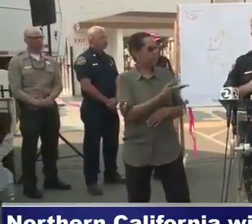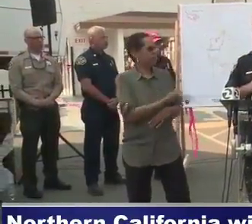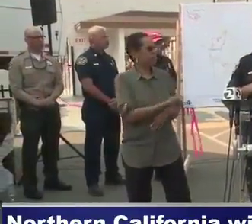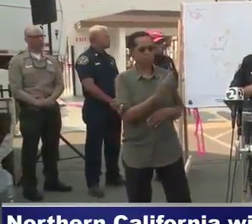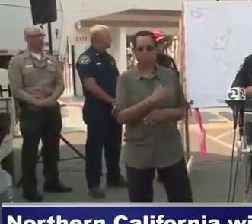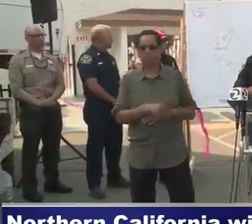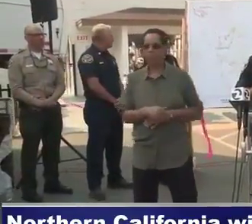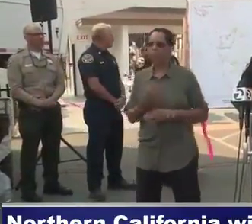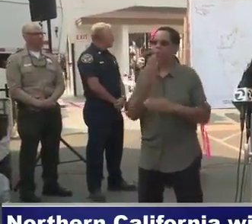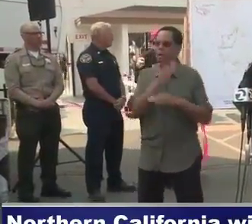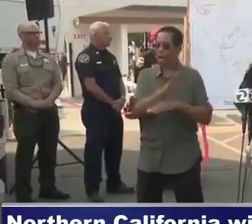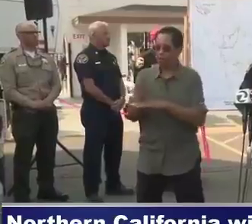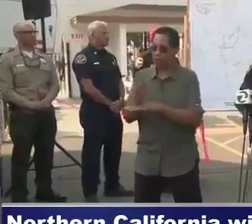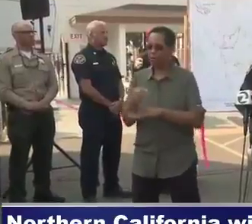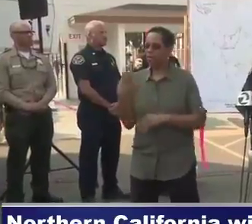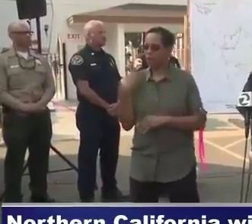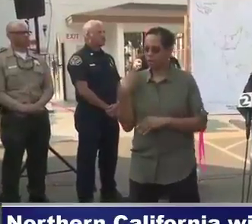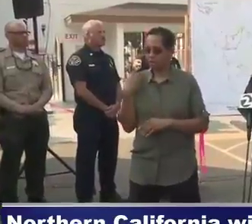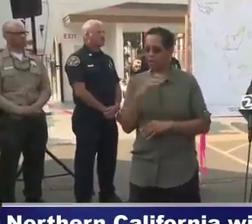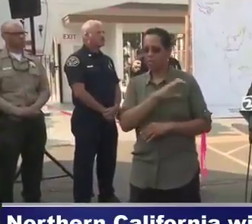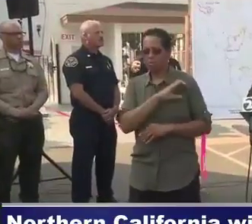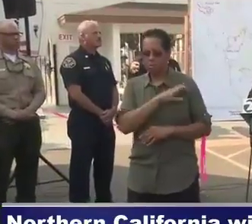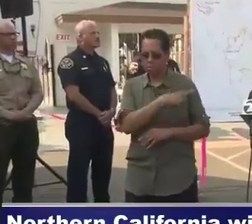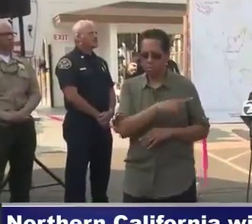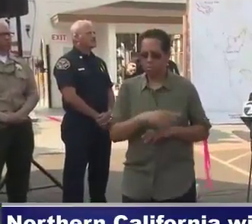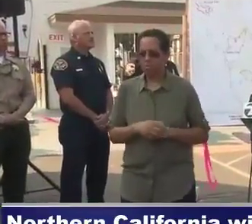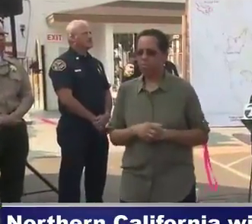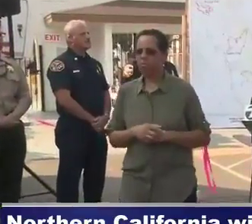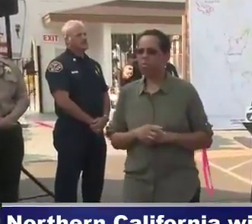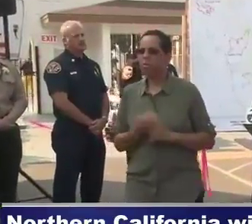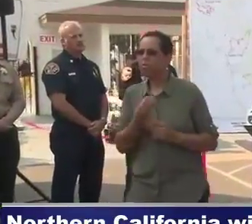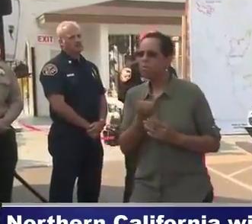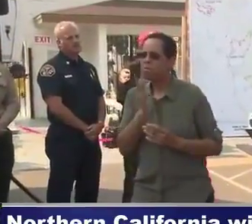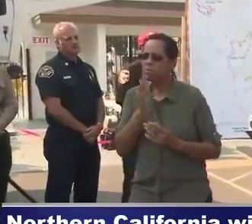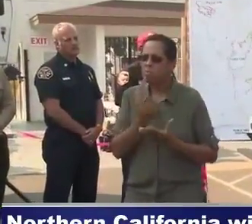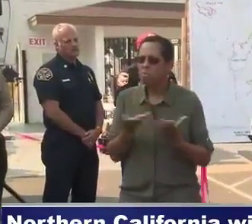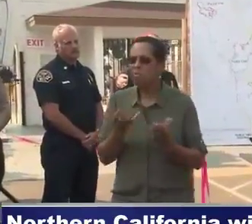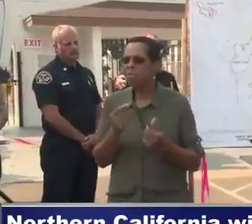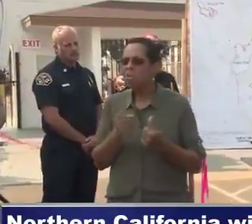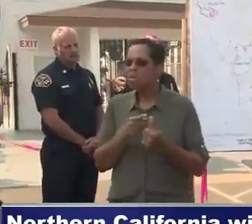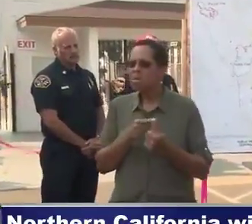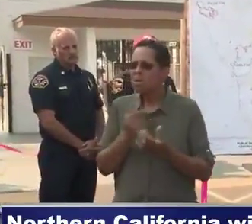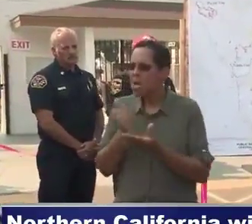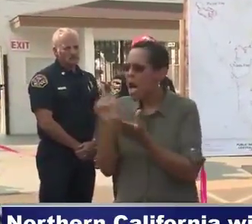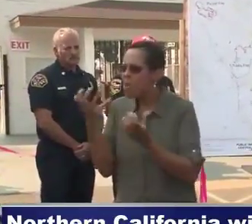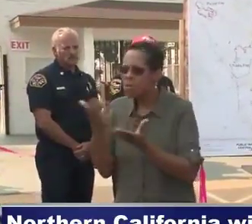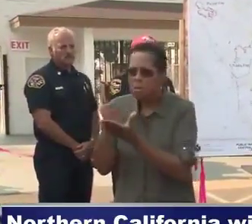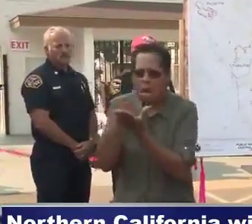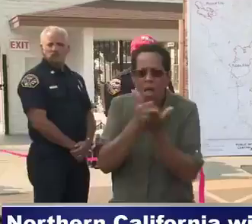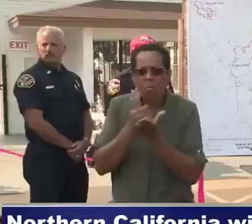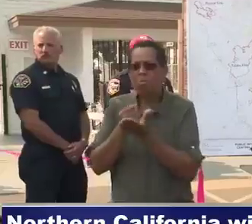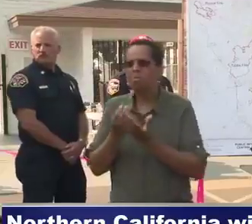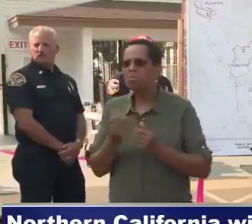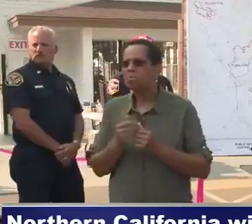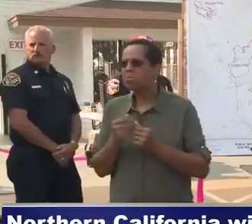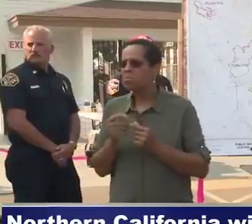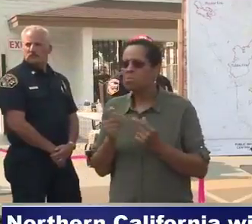Police Hank Schroeder. A couple areas I want to touch on is the amount of mutual aid coming into this area, both fire and law